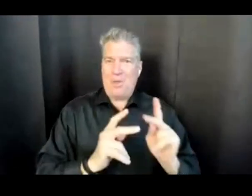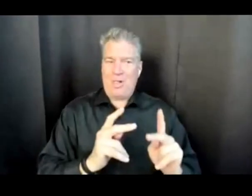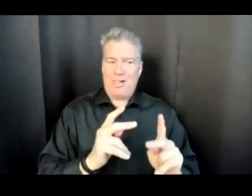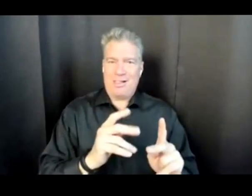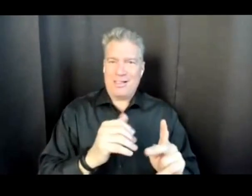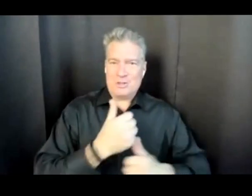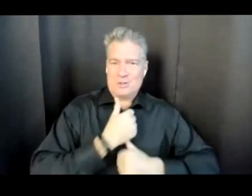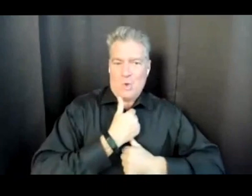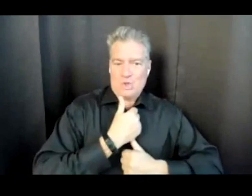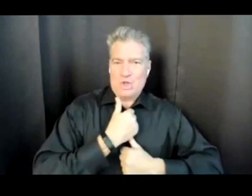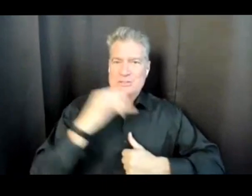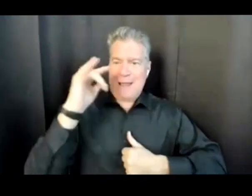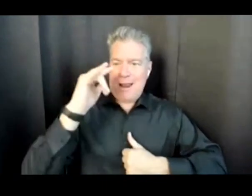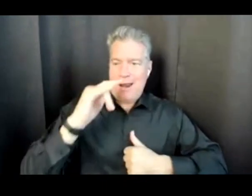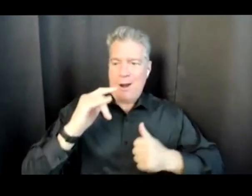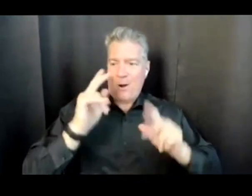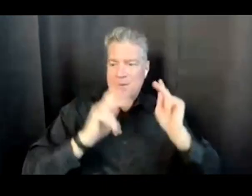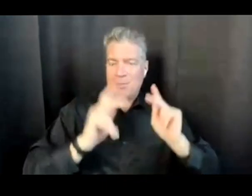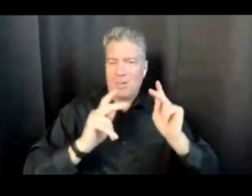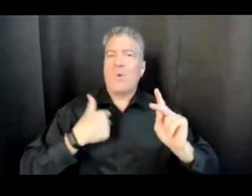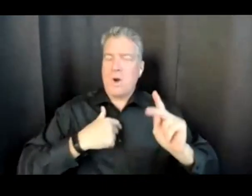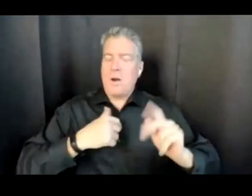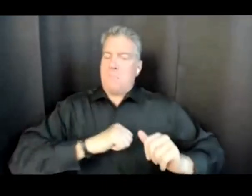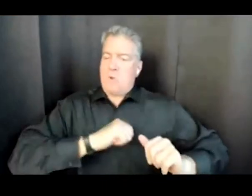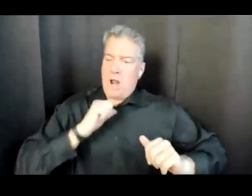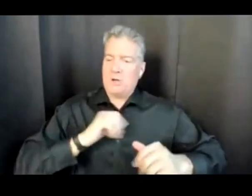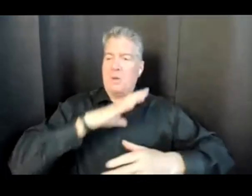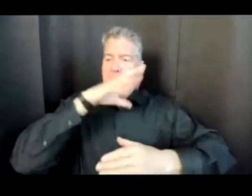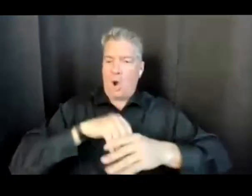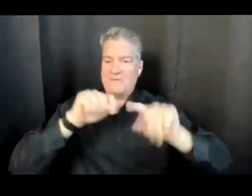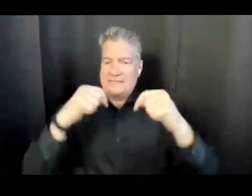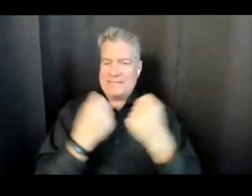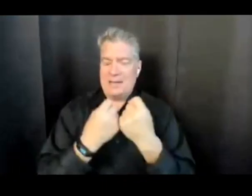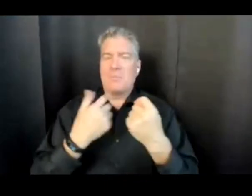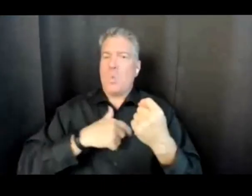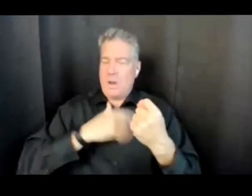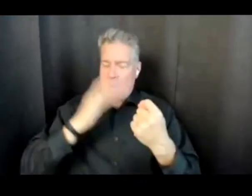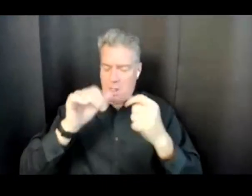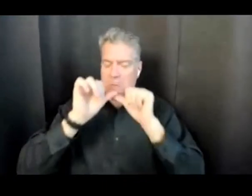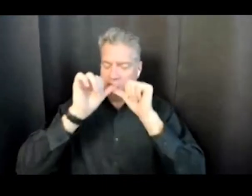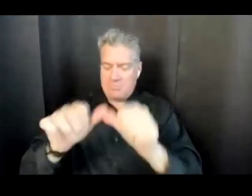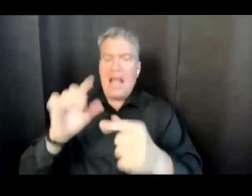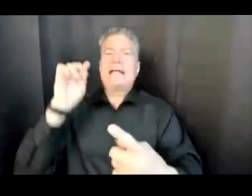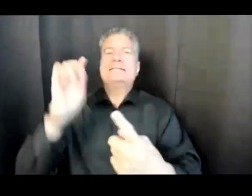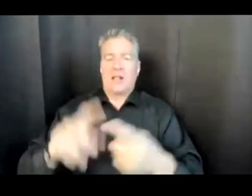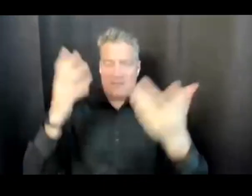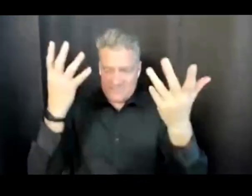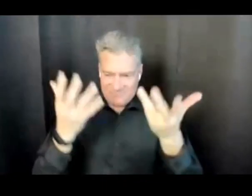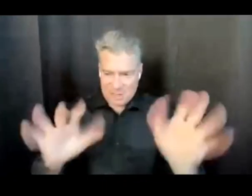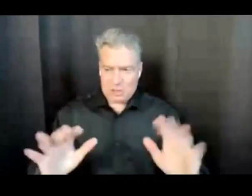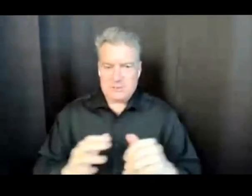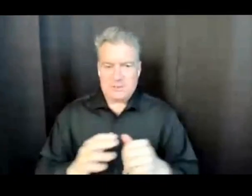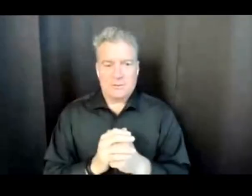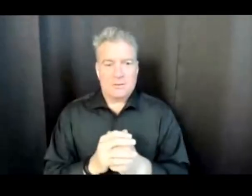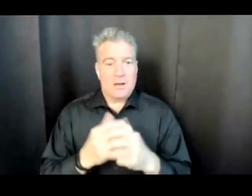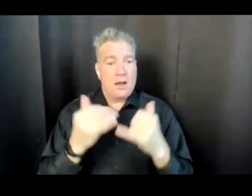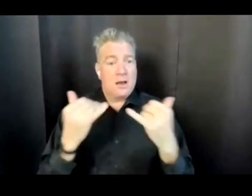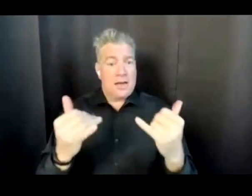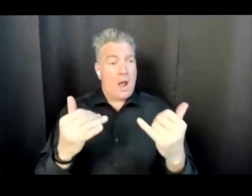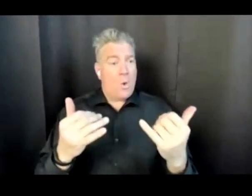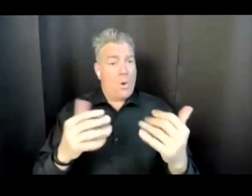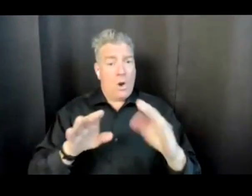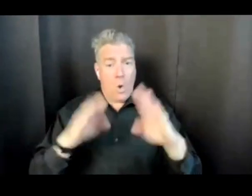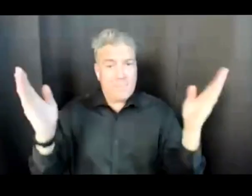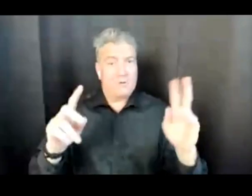this thing with you until we're finished. Sir? All right, thank y'all. With that, we'll open it up for a few